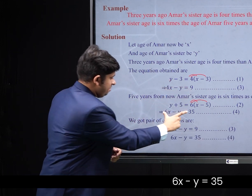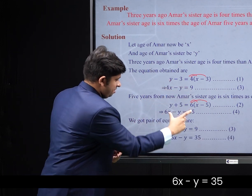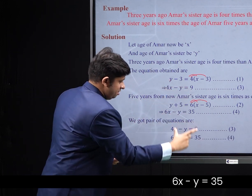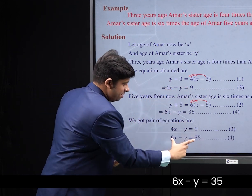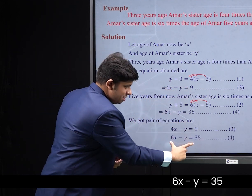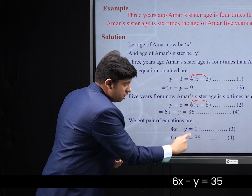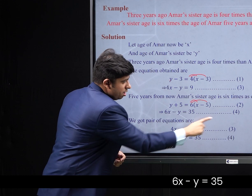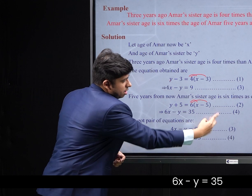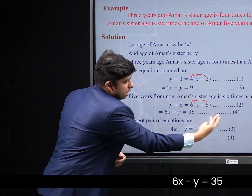to 35.